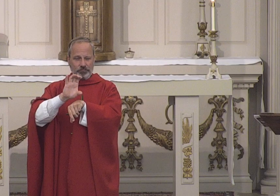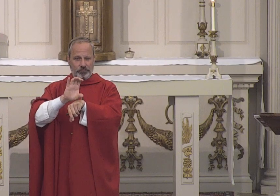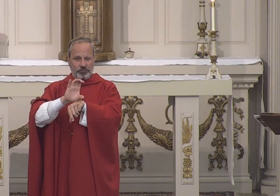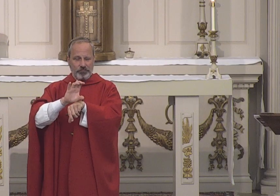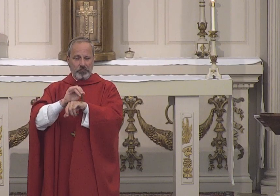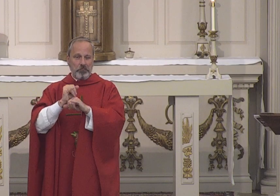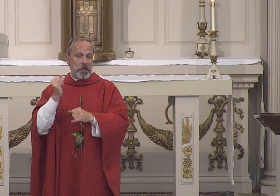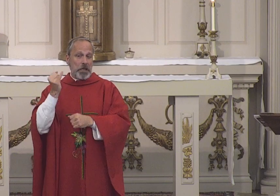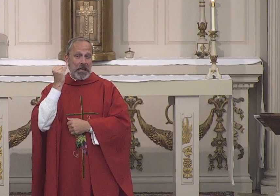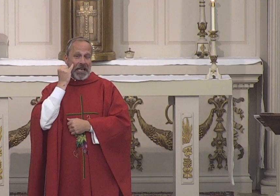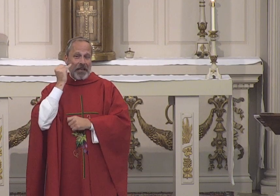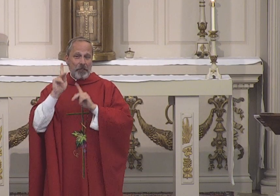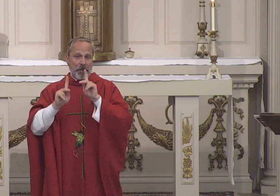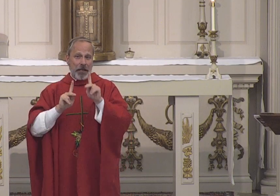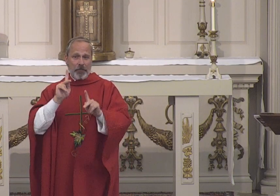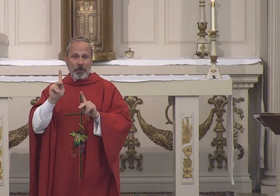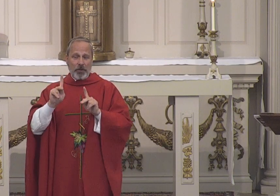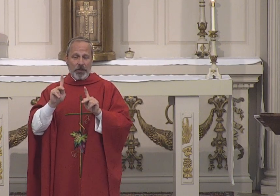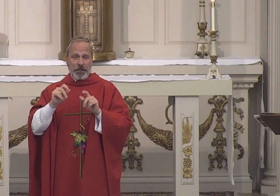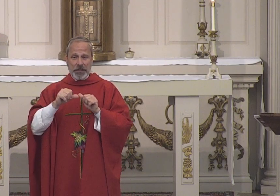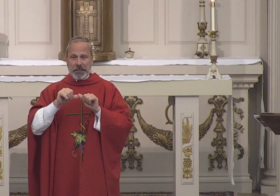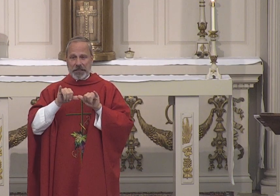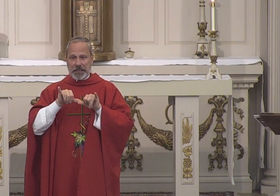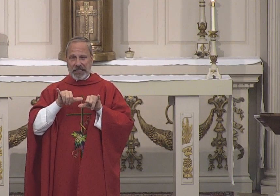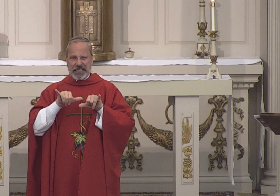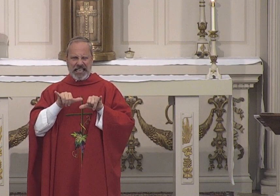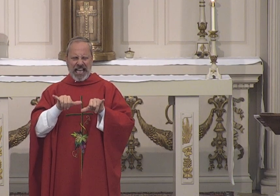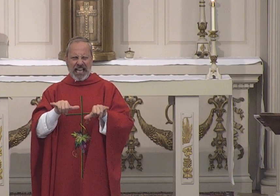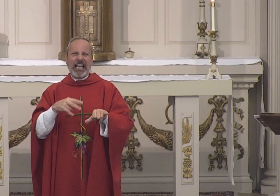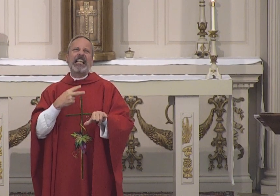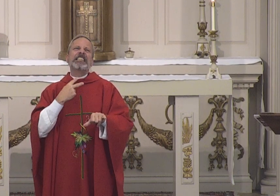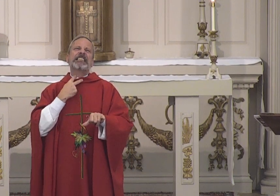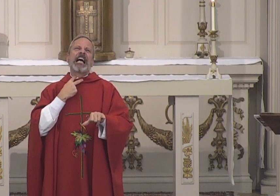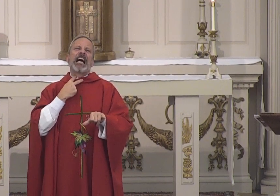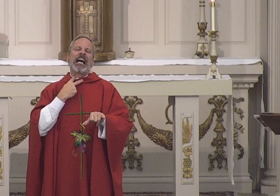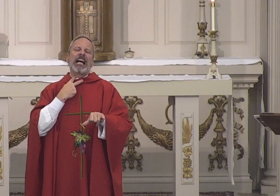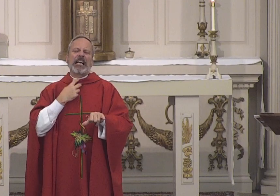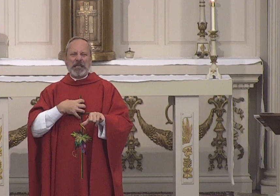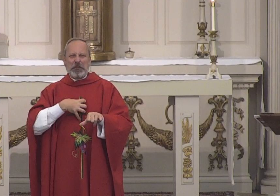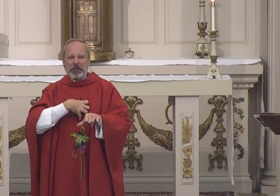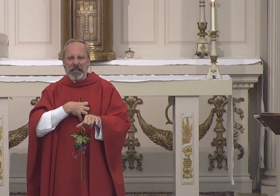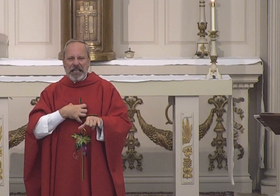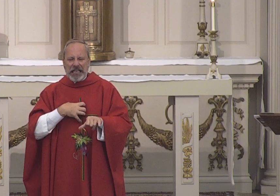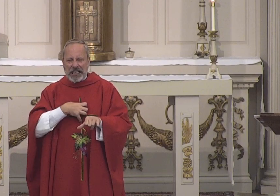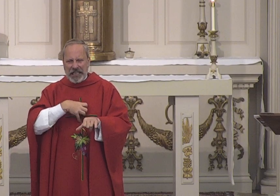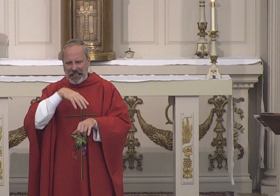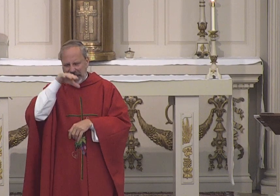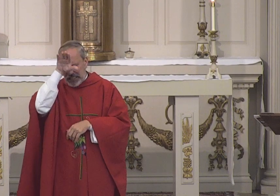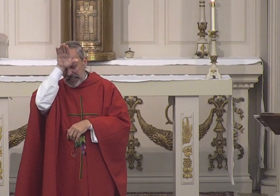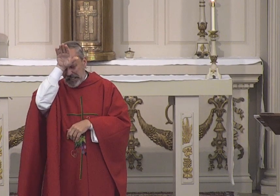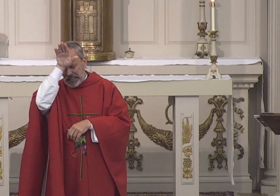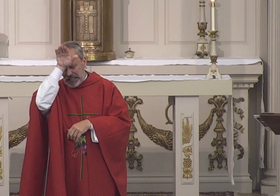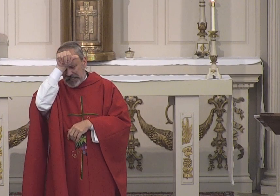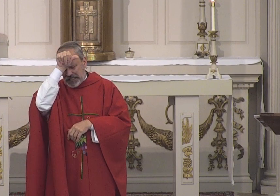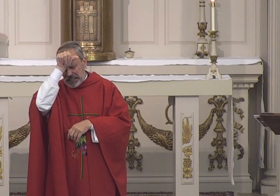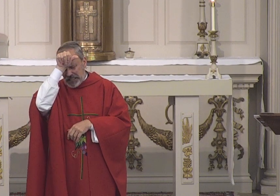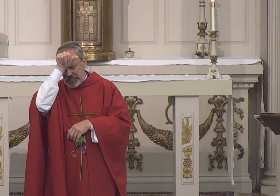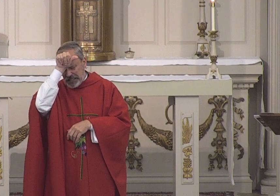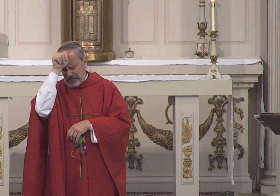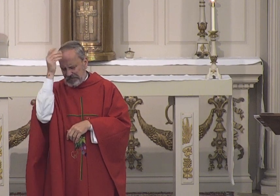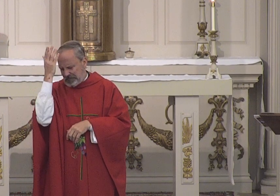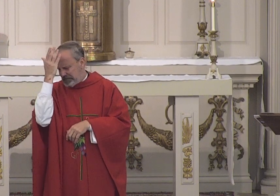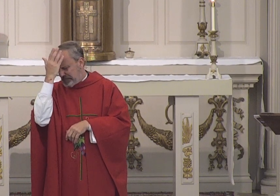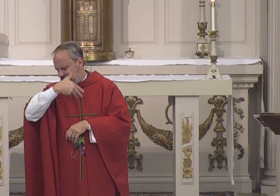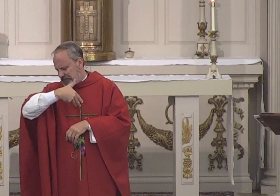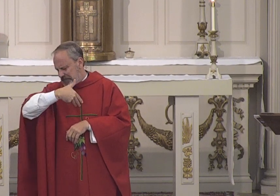those things, they will join us in the church. But if they stay stuck in their